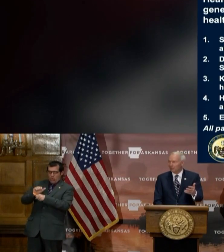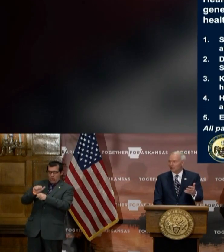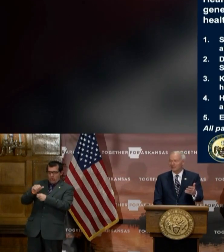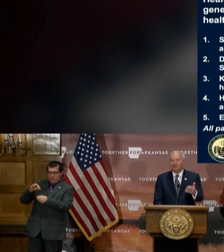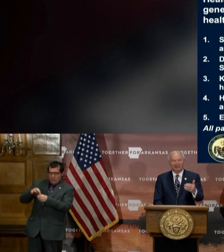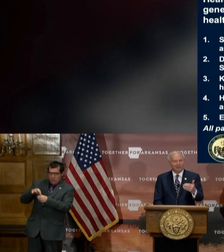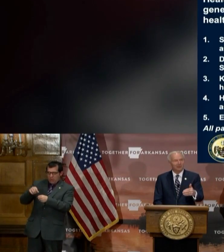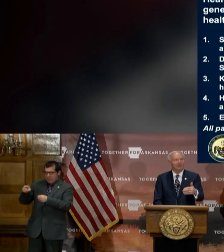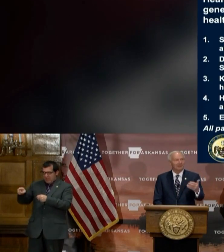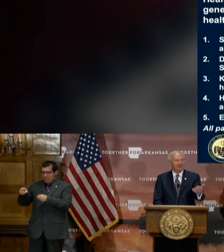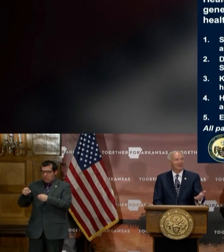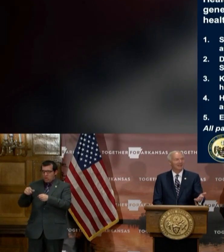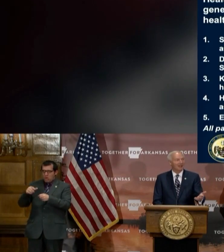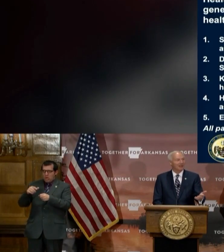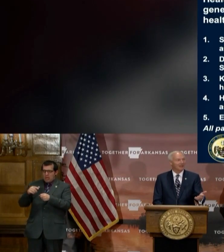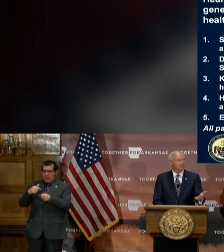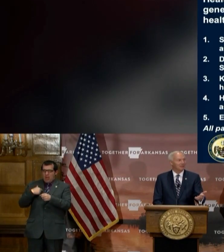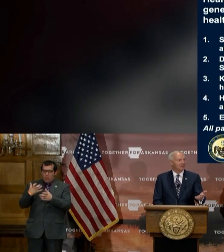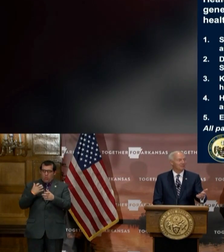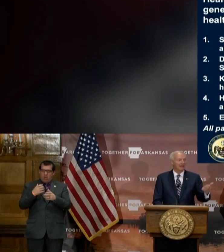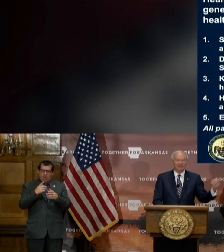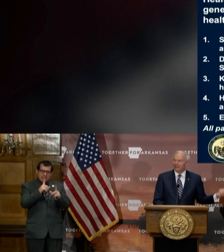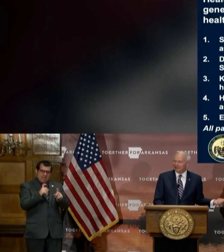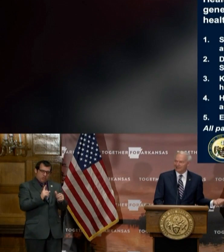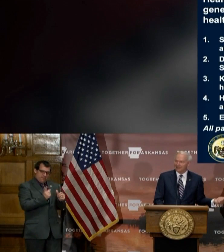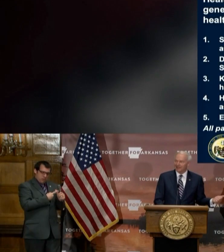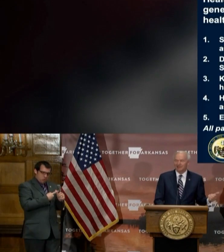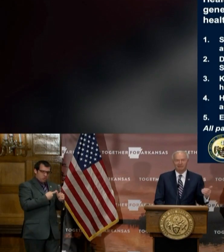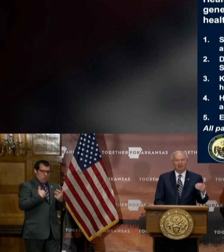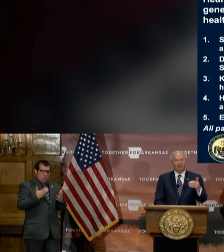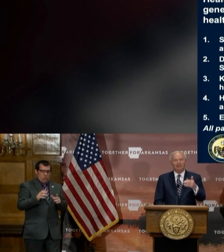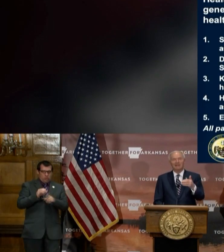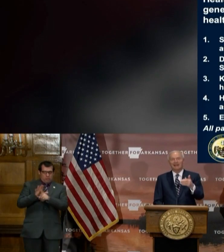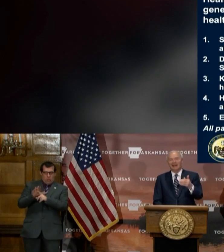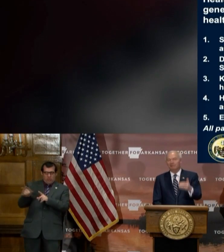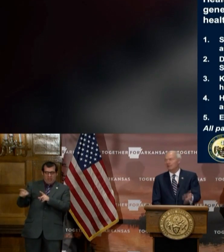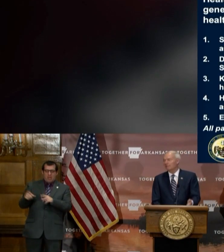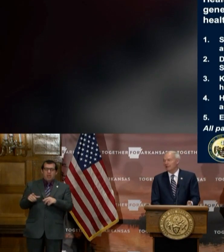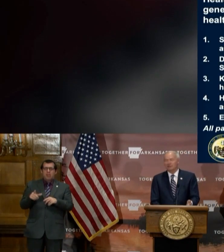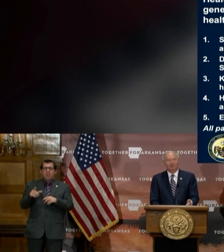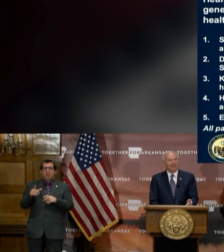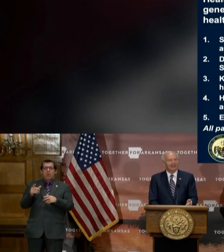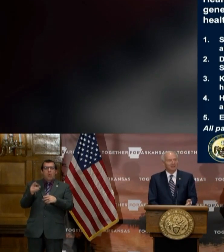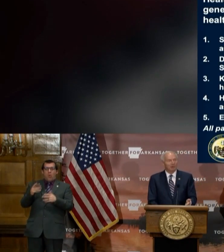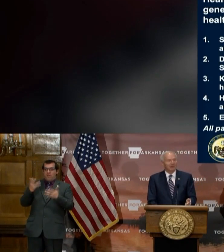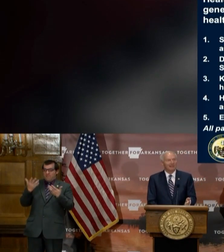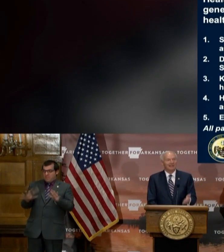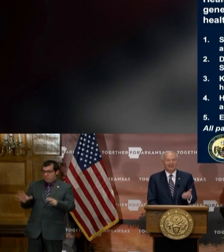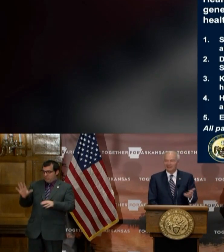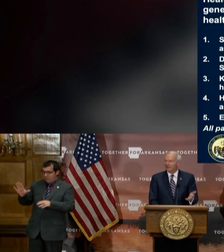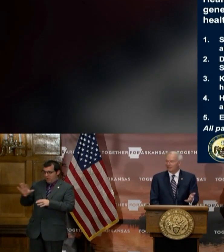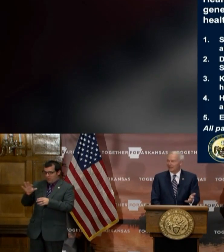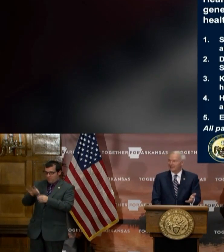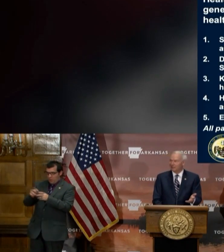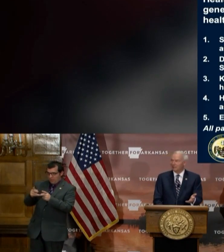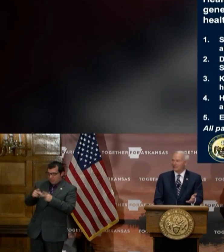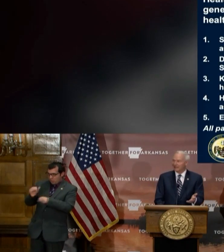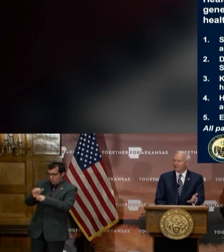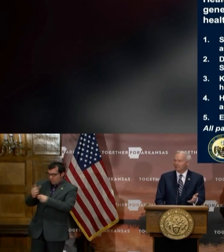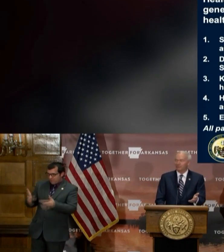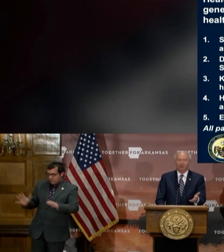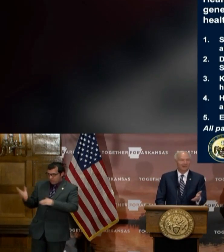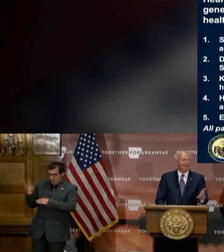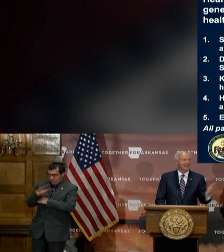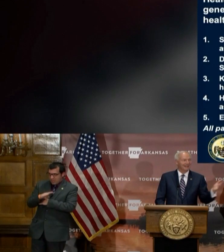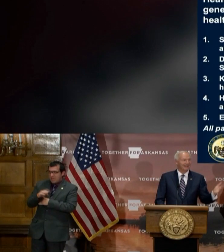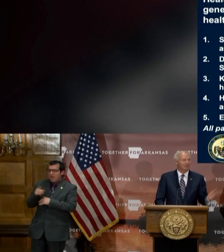before they work, to make sure they're not going to expose anybody, they can get a test. If they want to, after they finish with a day's work and they feel like they want to